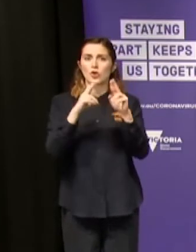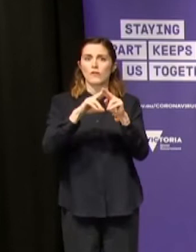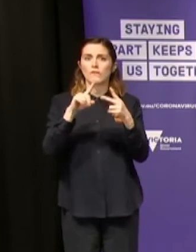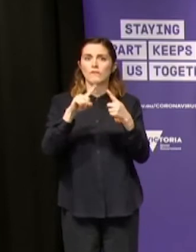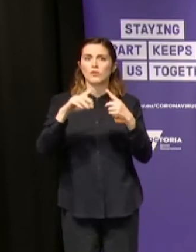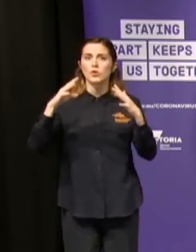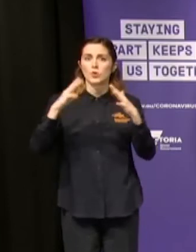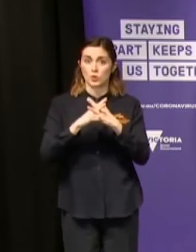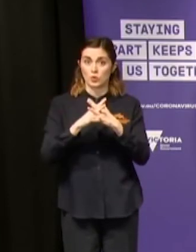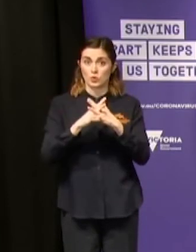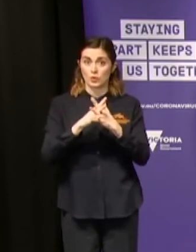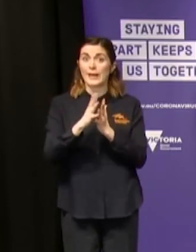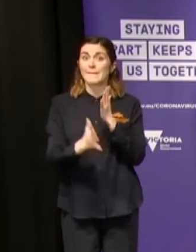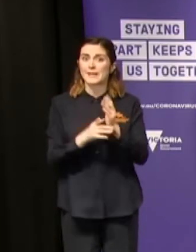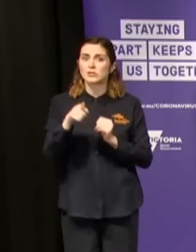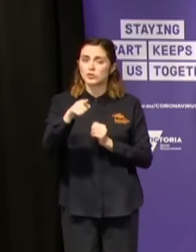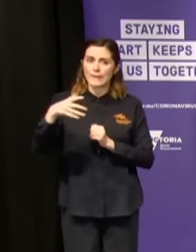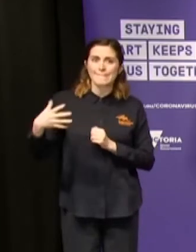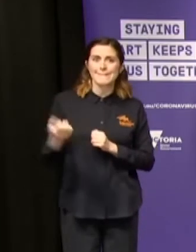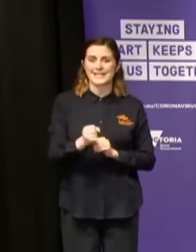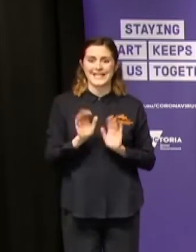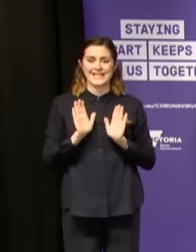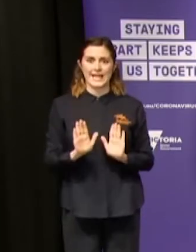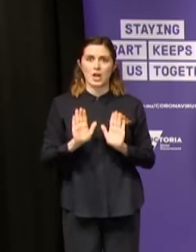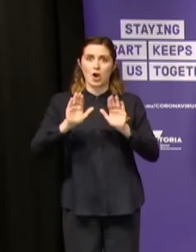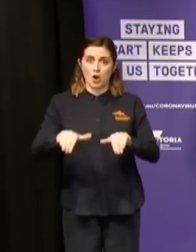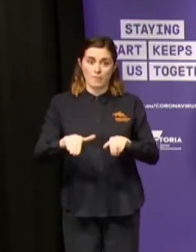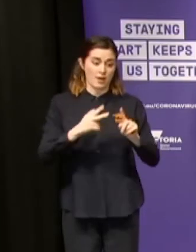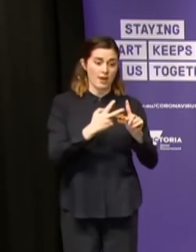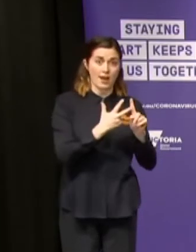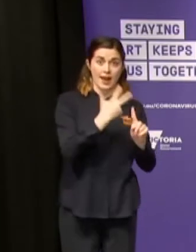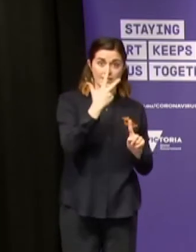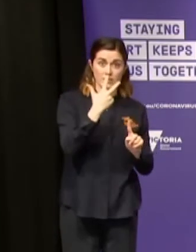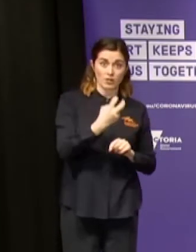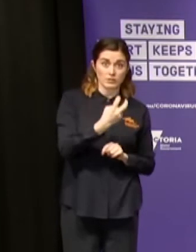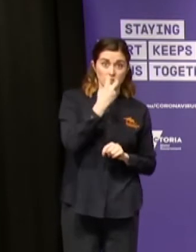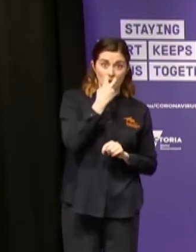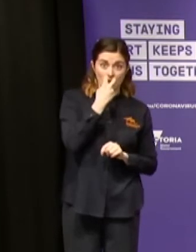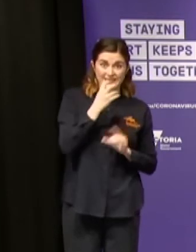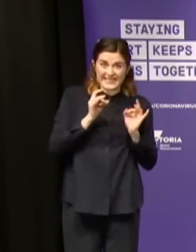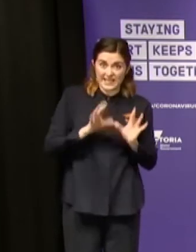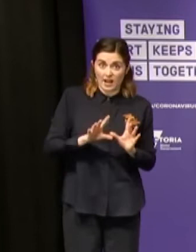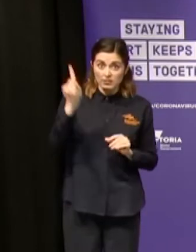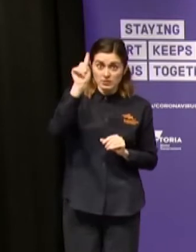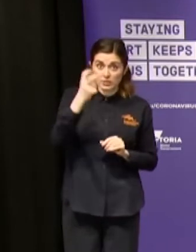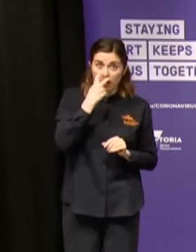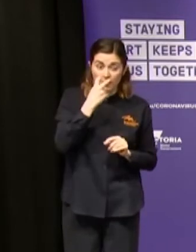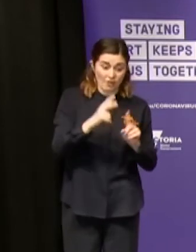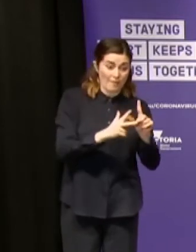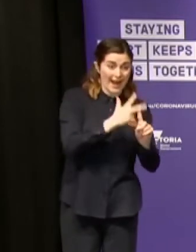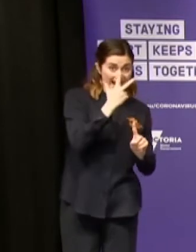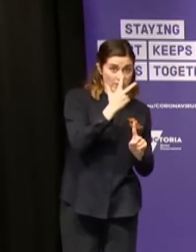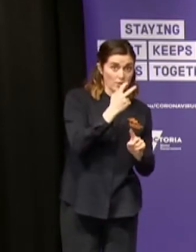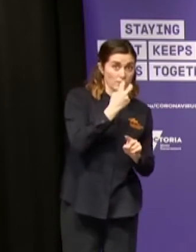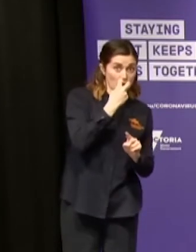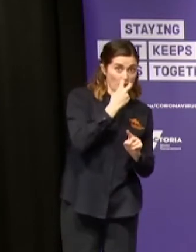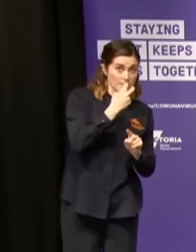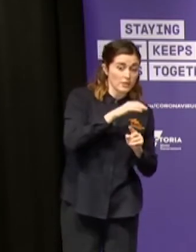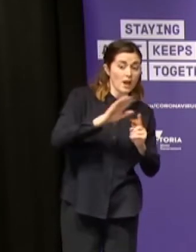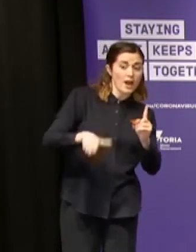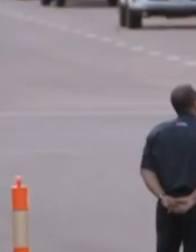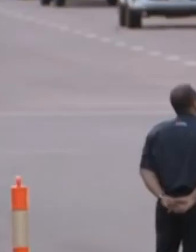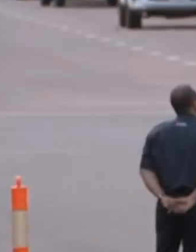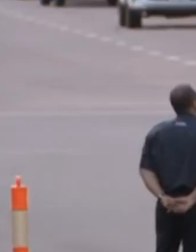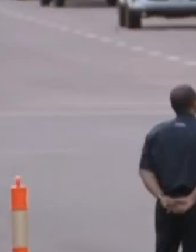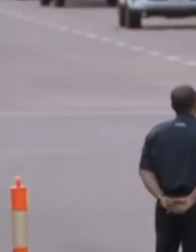be implemented. So there will be a curfew across metropolitan Melbourne from 8pm this evening, and it will run from 8pm to 5am each and every